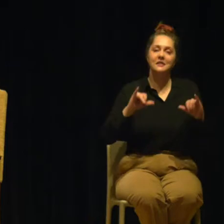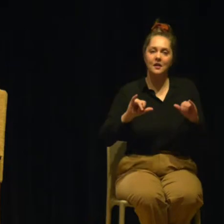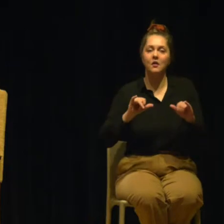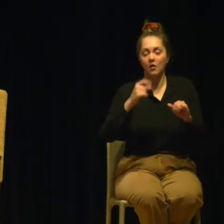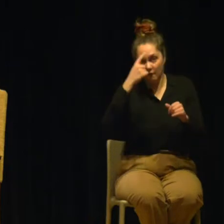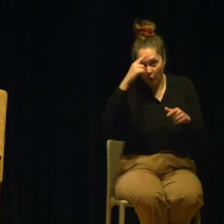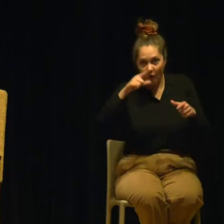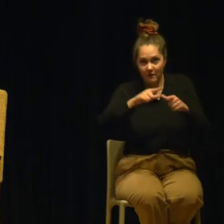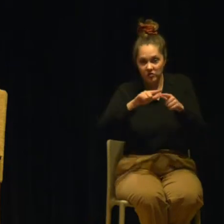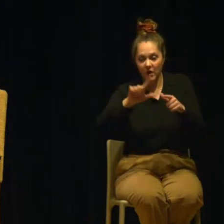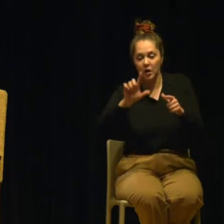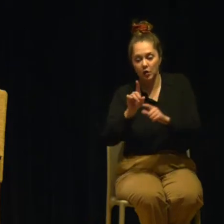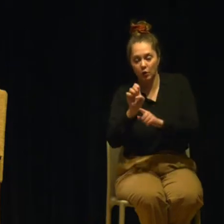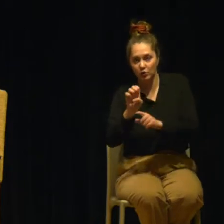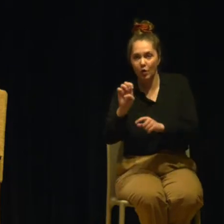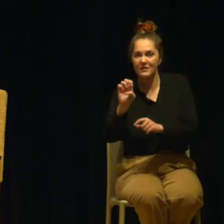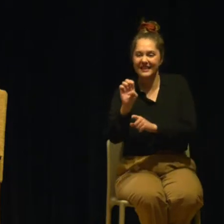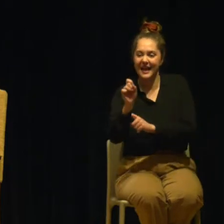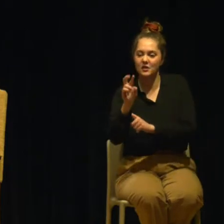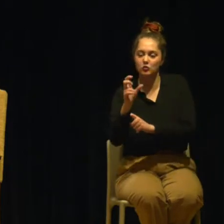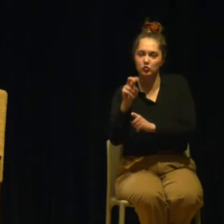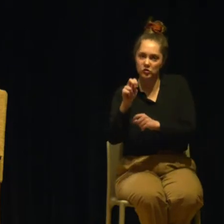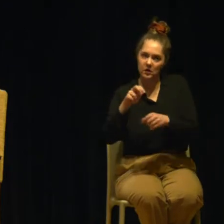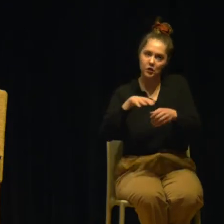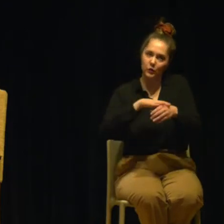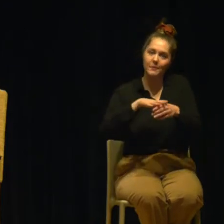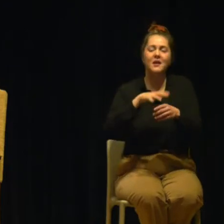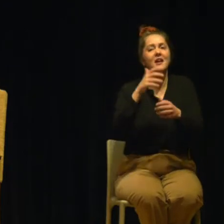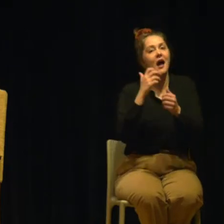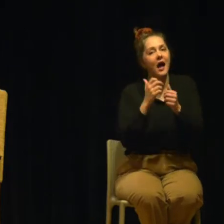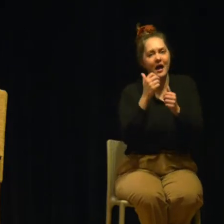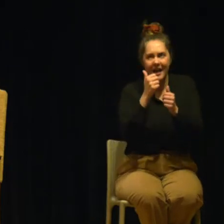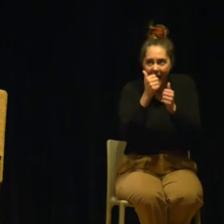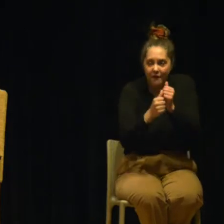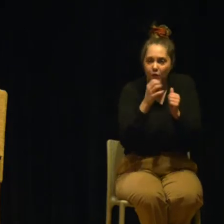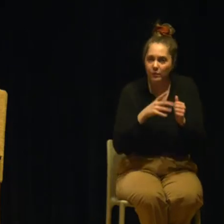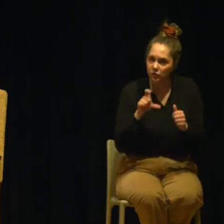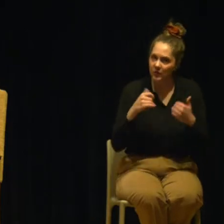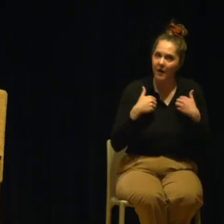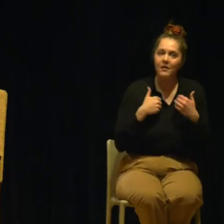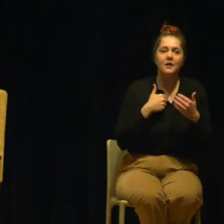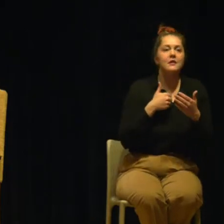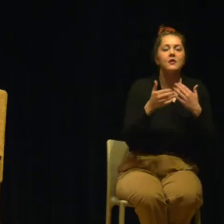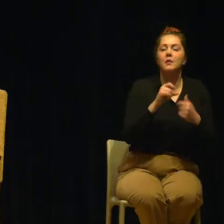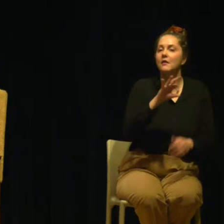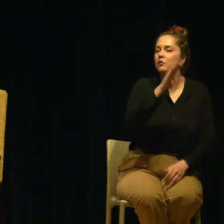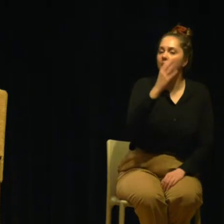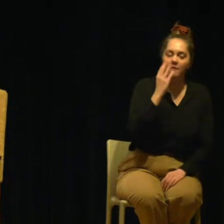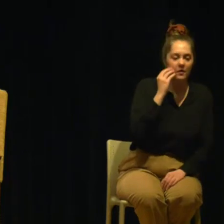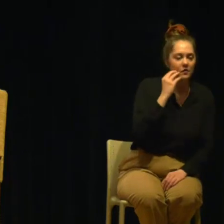low-dose estrogen is something that almost every woman should have, even if you've had nary a hot flash.